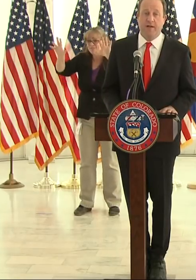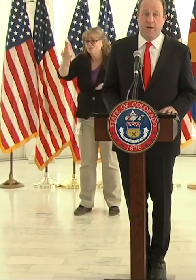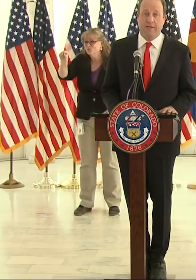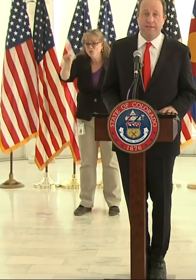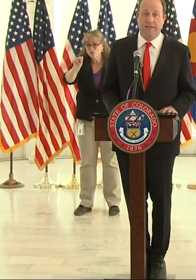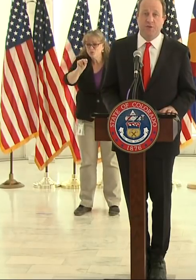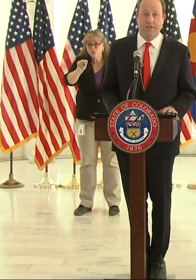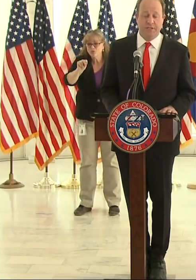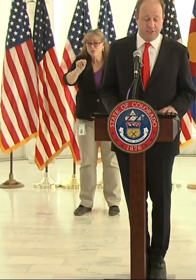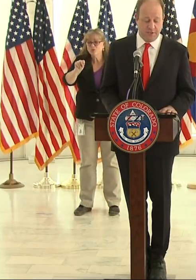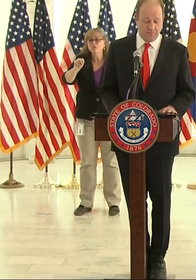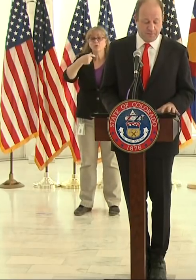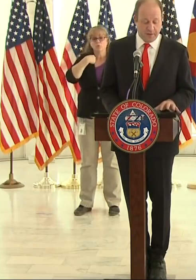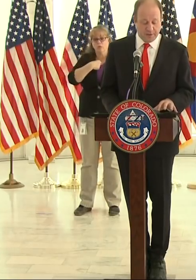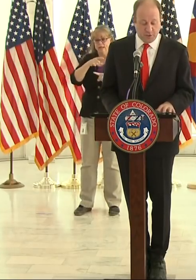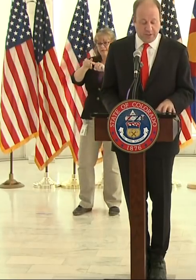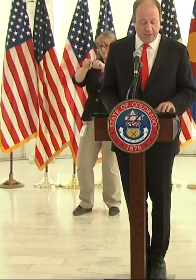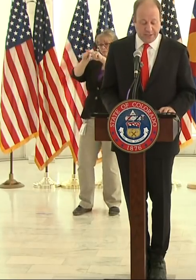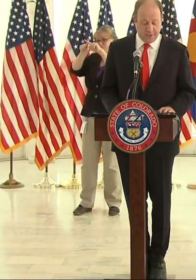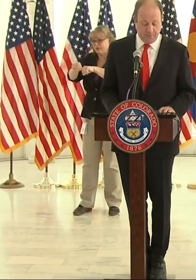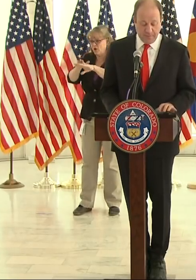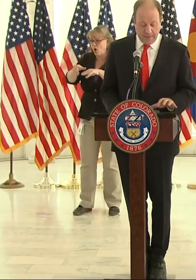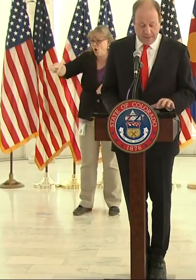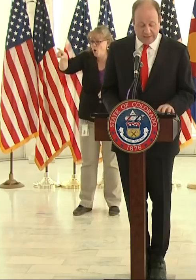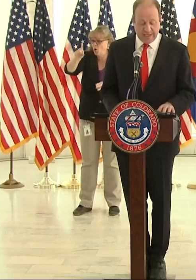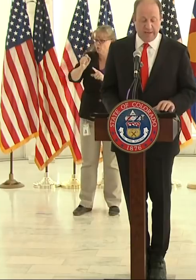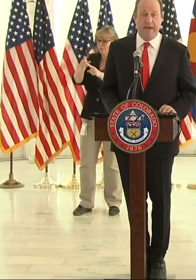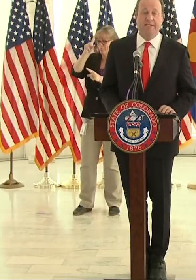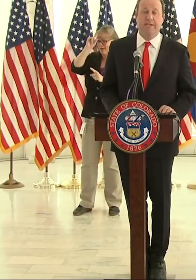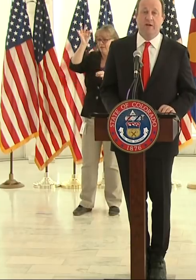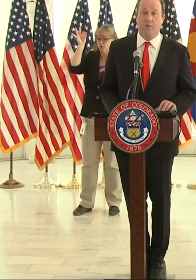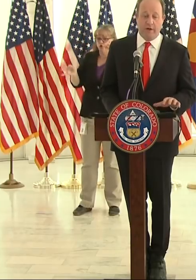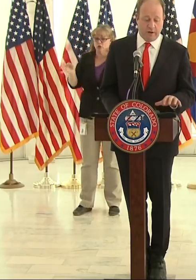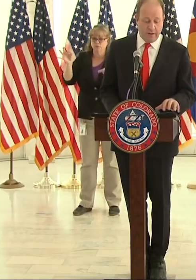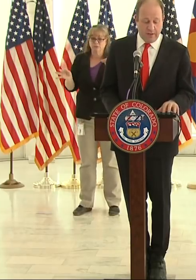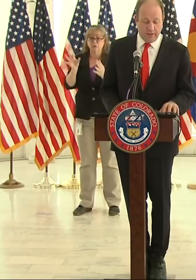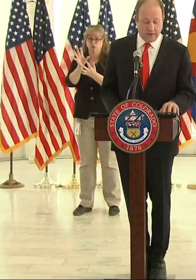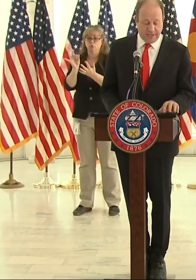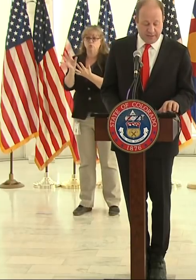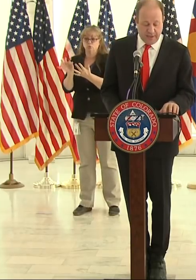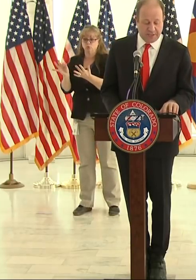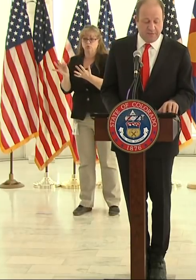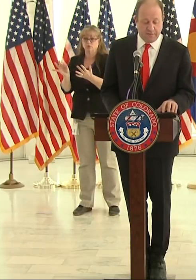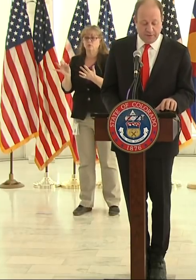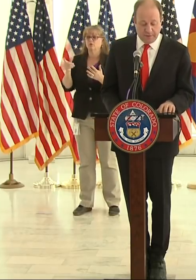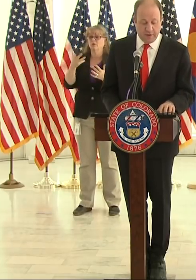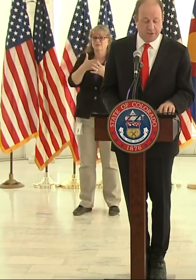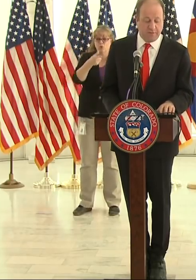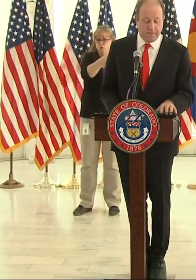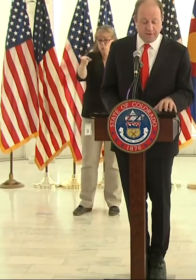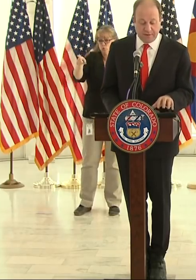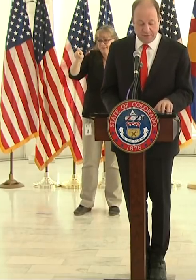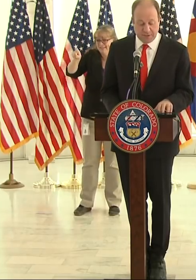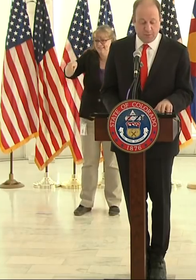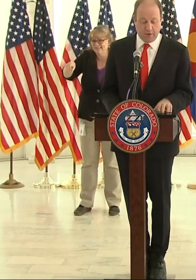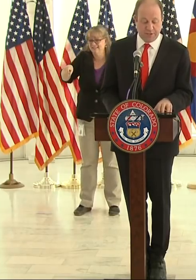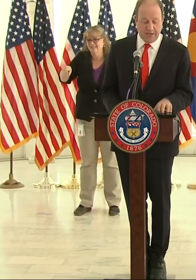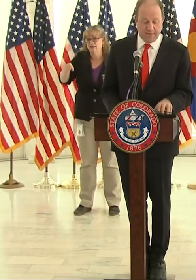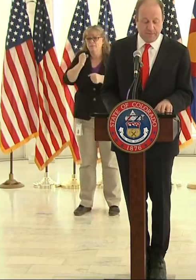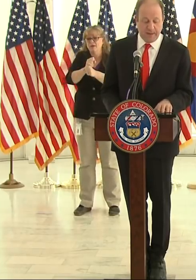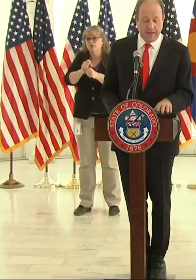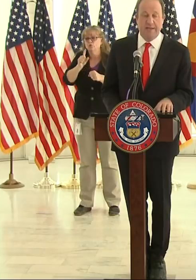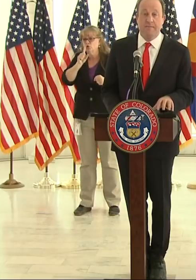responsibility of Coloradans. That's choices to do what you need to, set in a pace here where you're psychologically fulfilled, emotionally fulfilled, able to